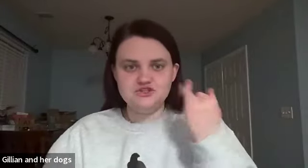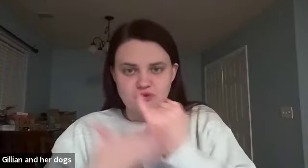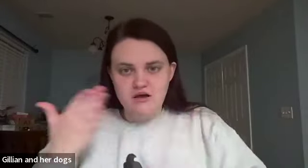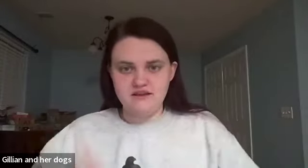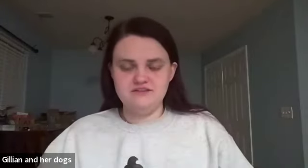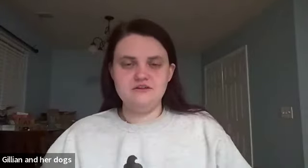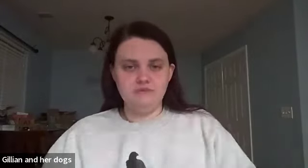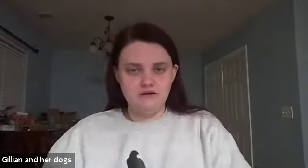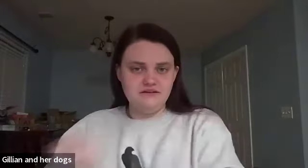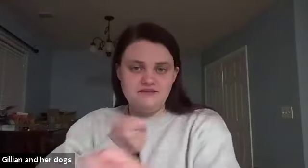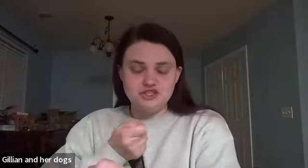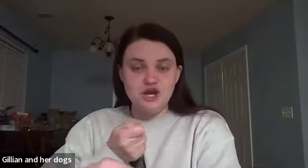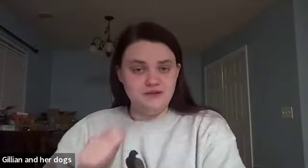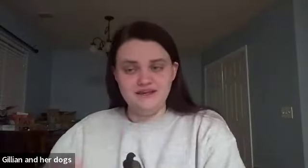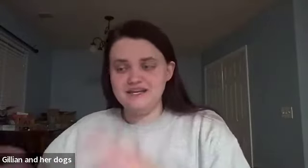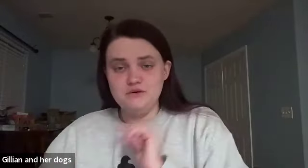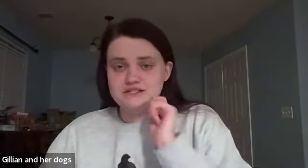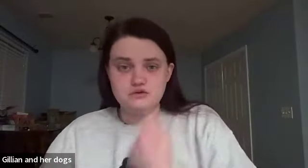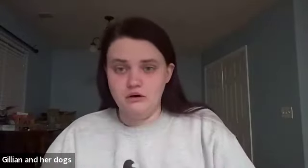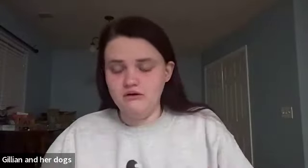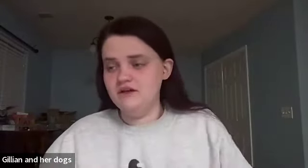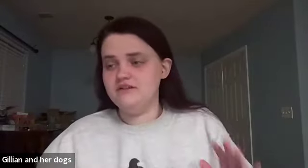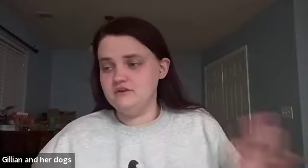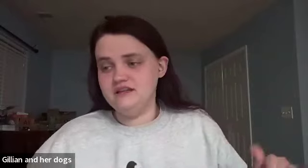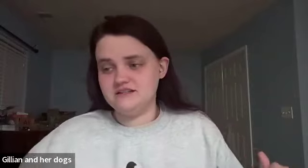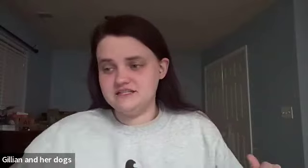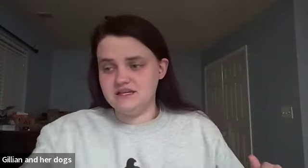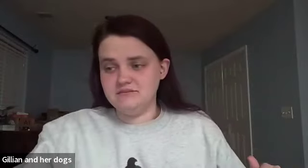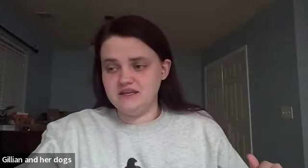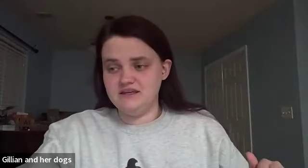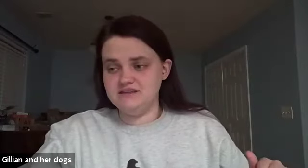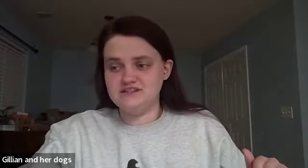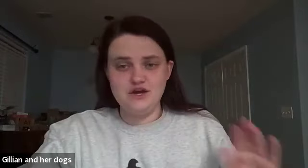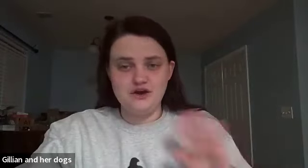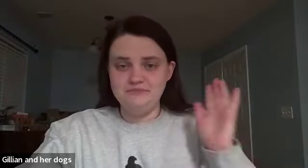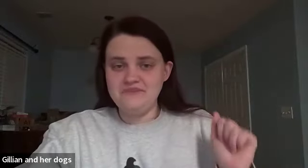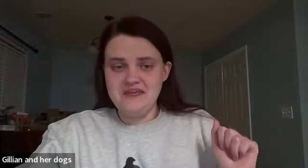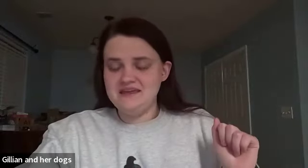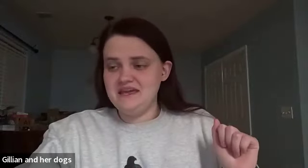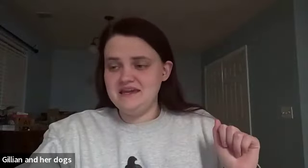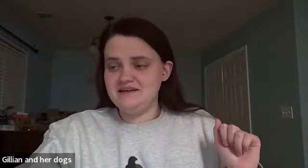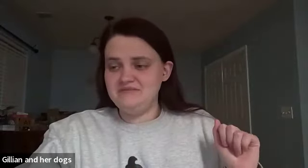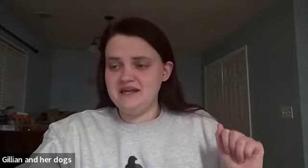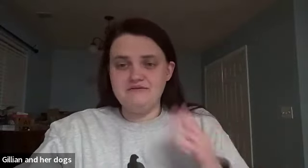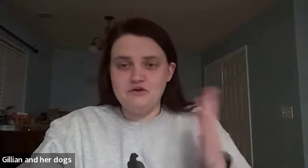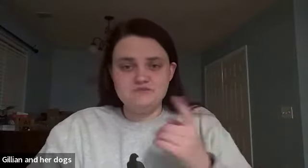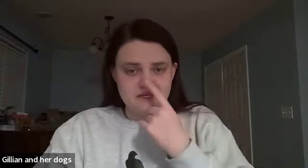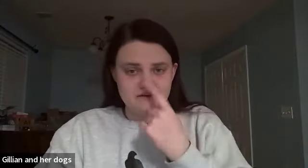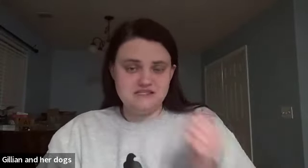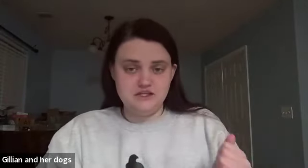what you're drawing. And they're like, and they'll show me. And it's always cool. They're really artistic, my kids. So I'm like, of course I'm gonna be nosy seeing